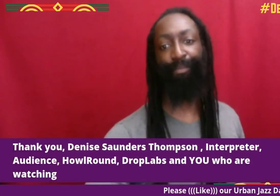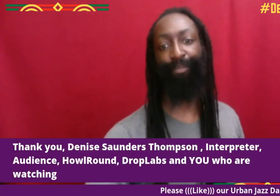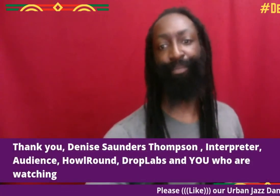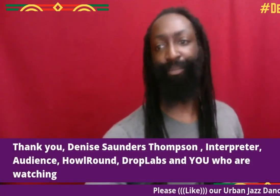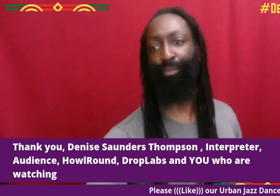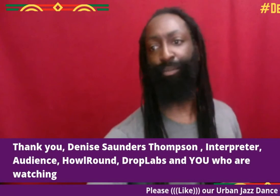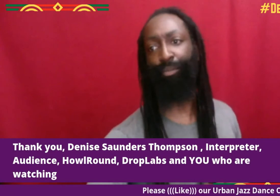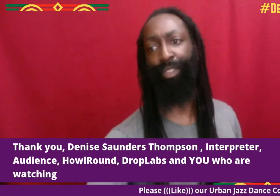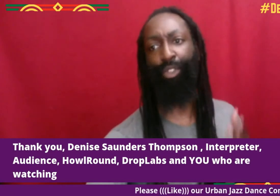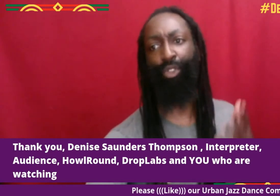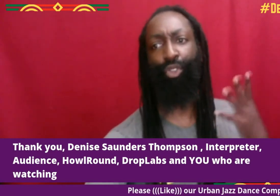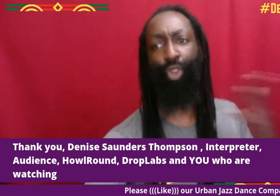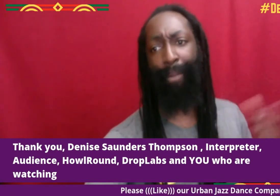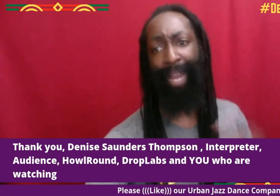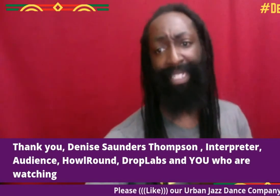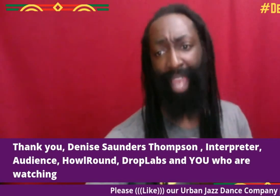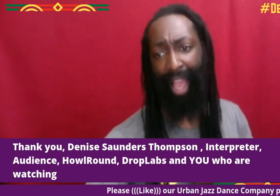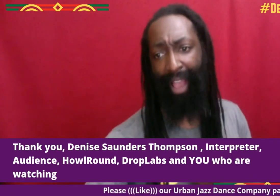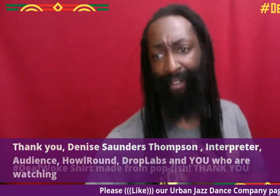Thank you all.